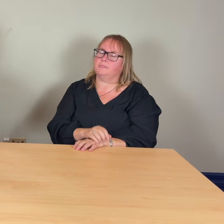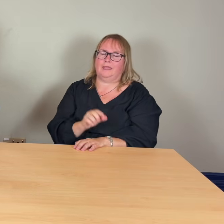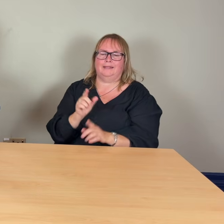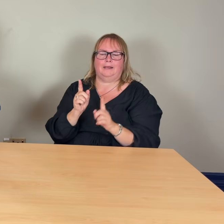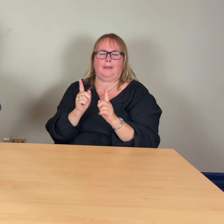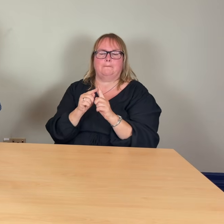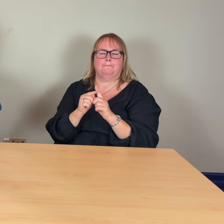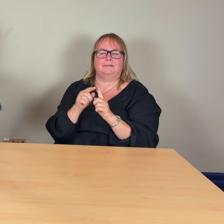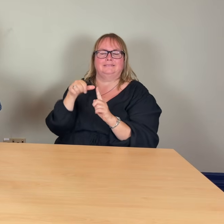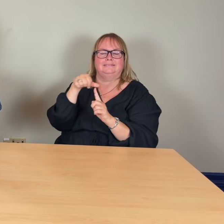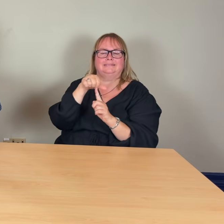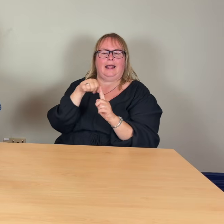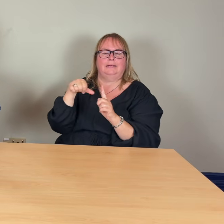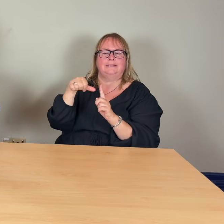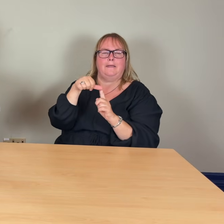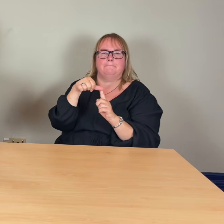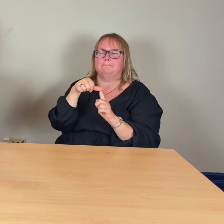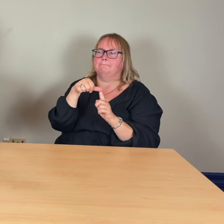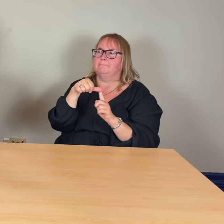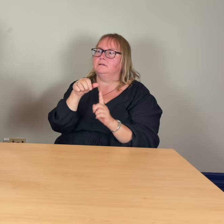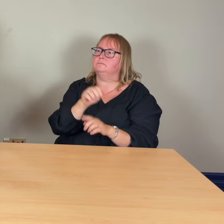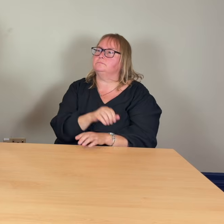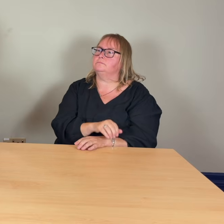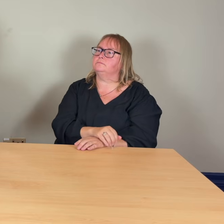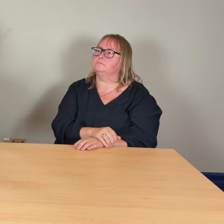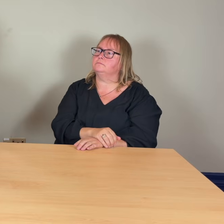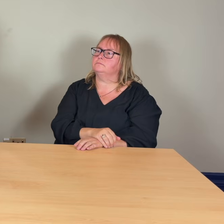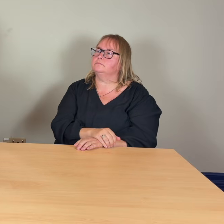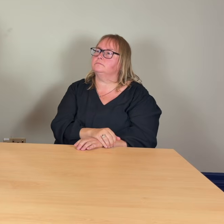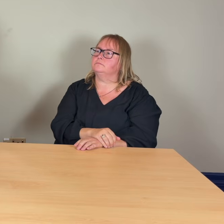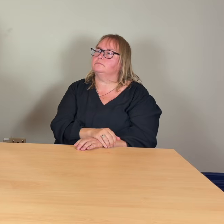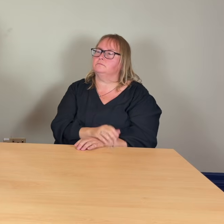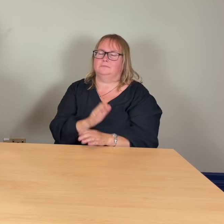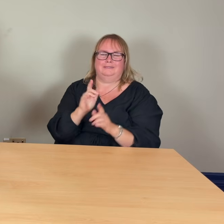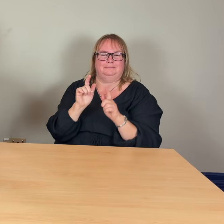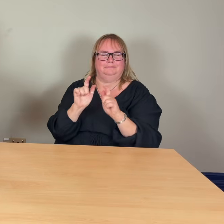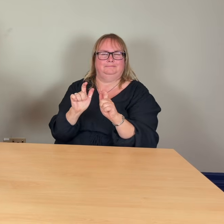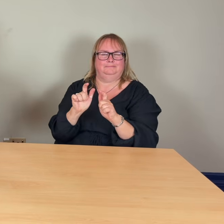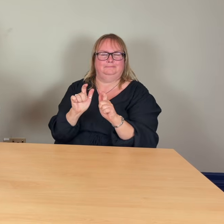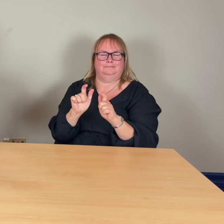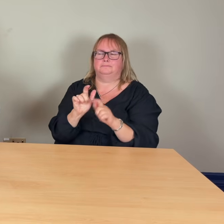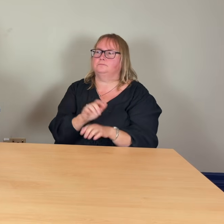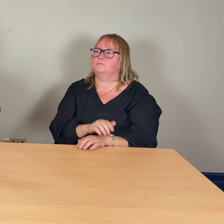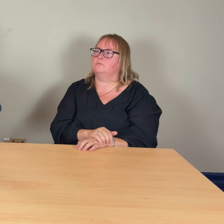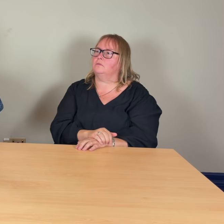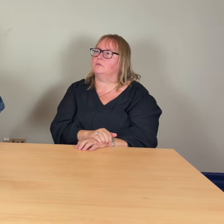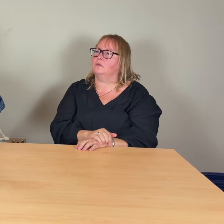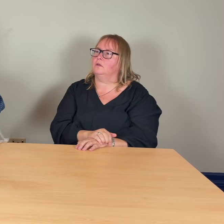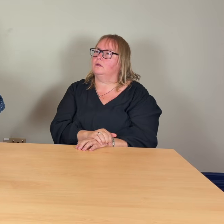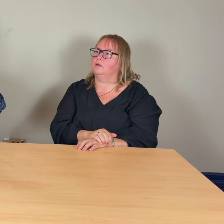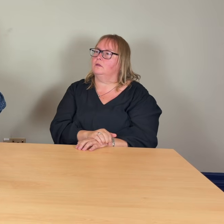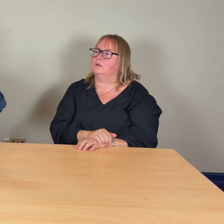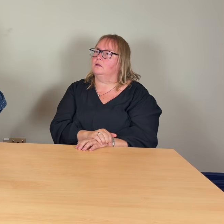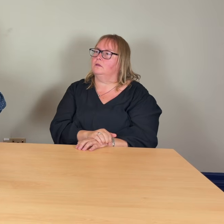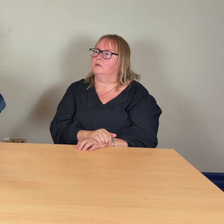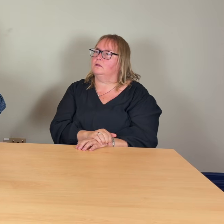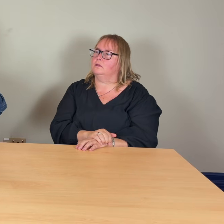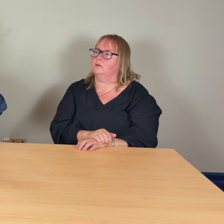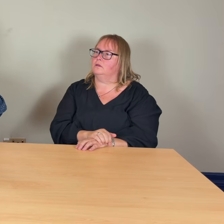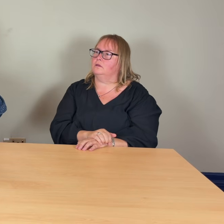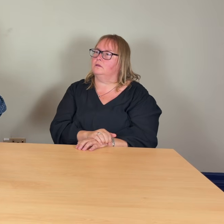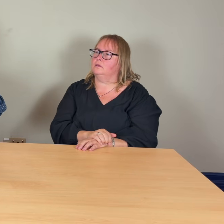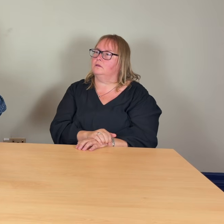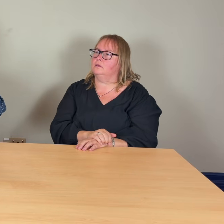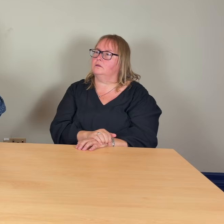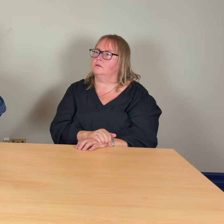And then I'm going to use my sellotape to secure that to the frame. So obviously, because that loop is going inside the frame there,